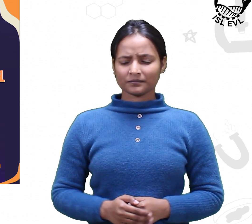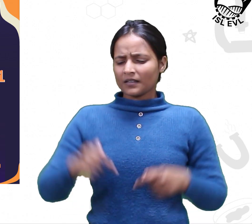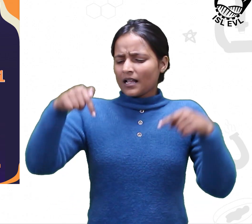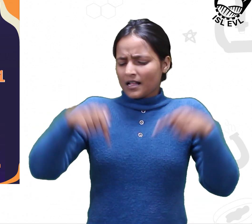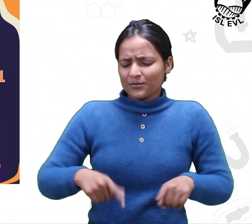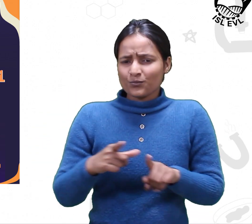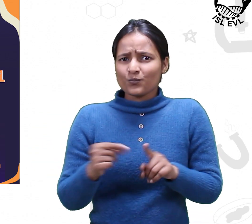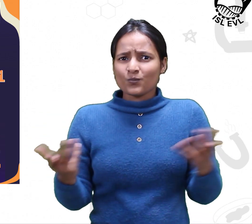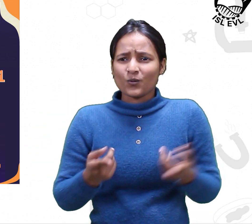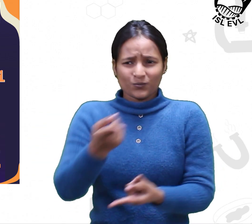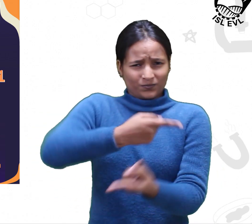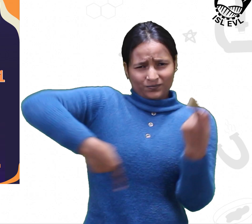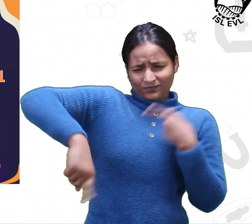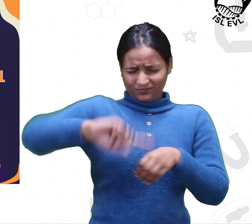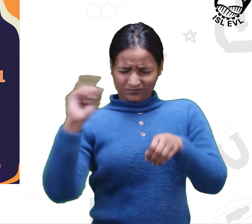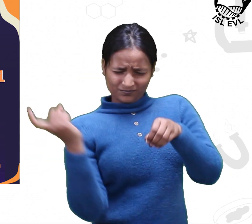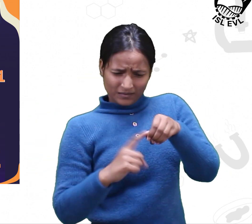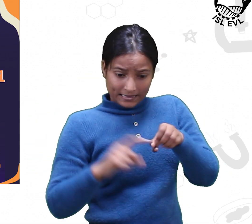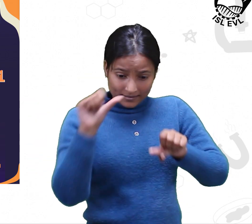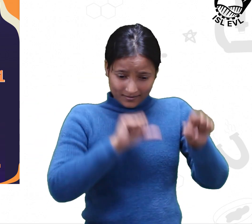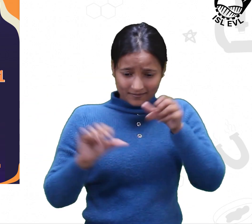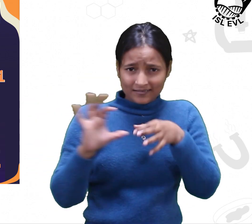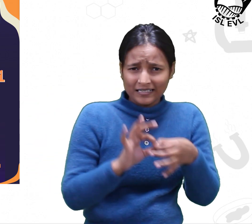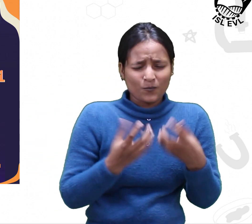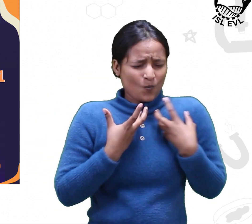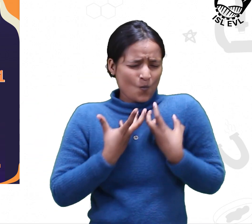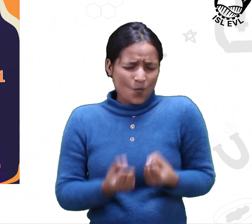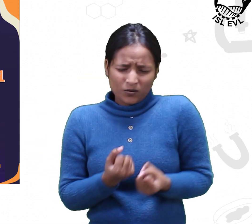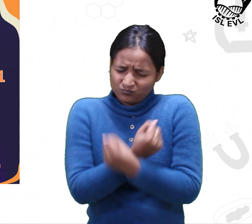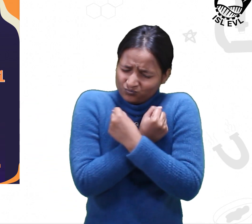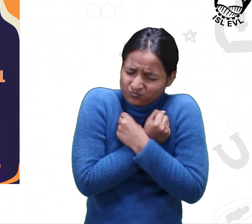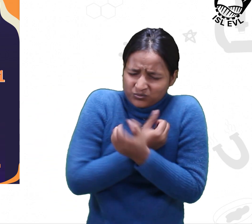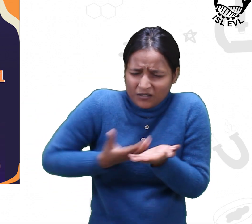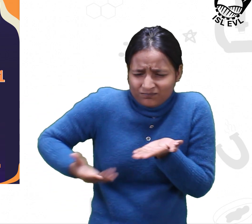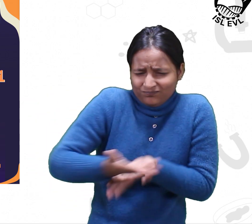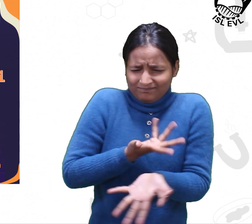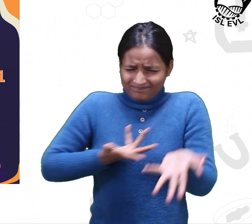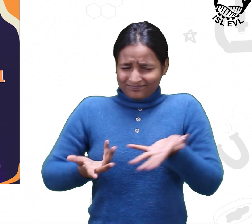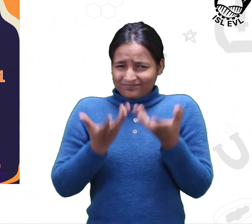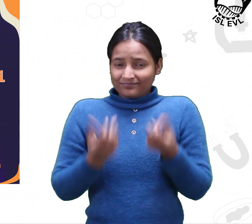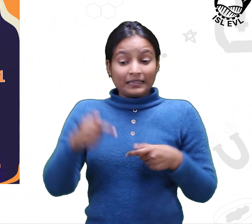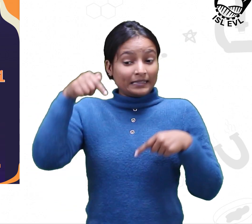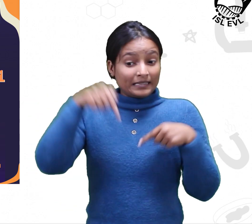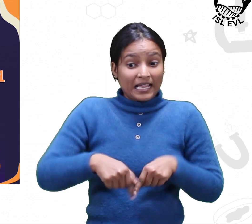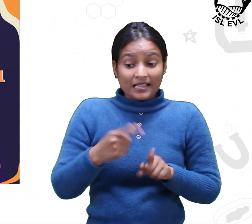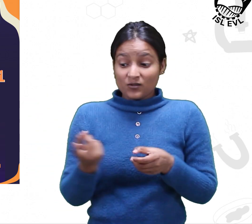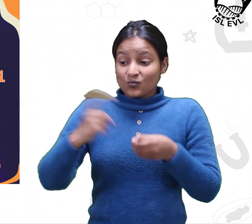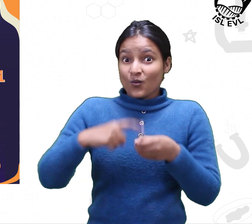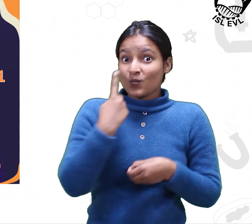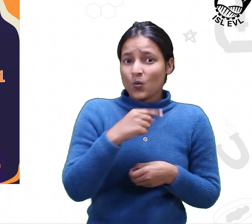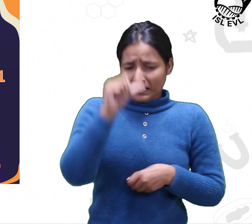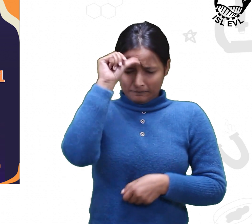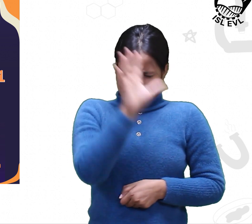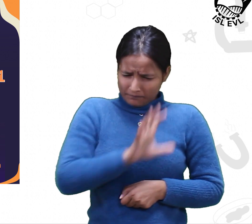At India Asks Why, we love to chase our curious science questions. This season, listeners from